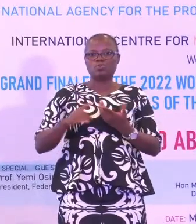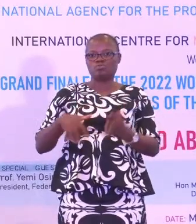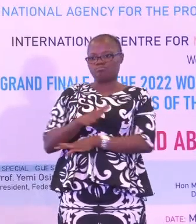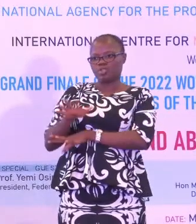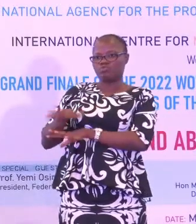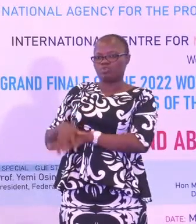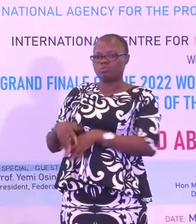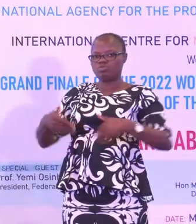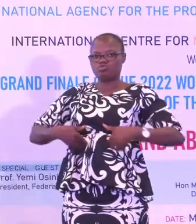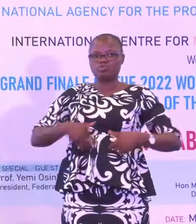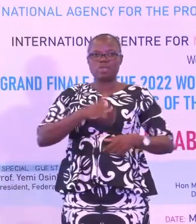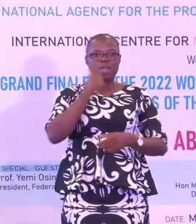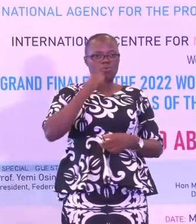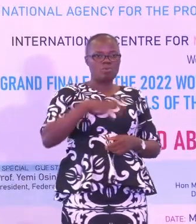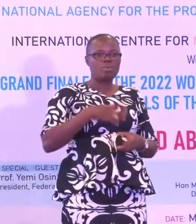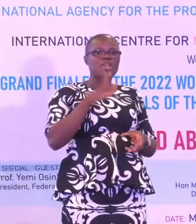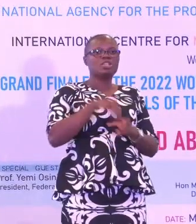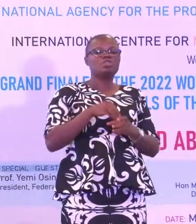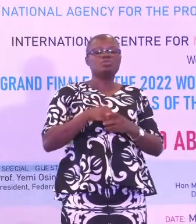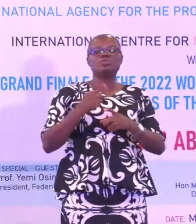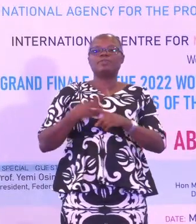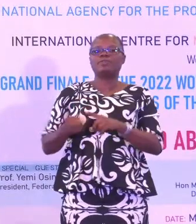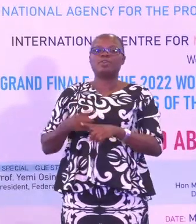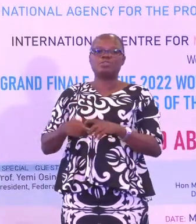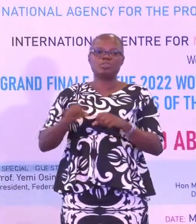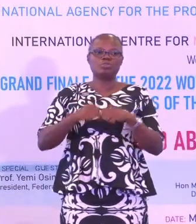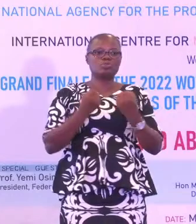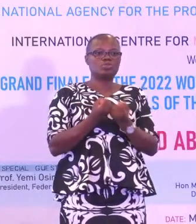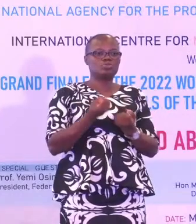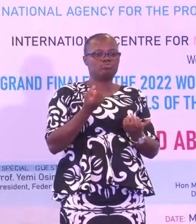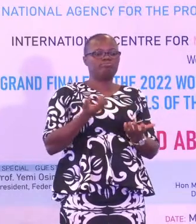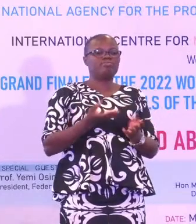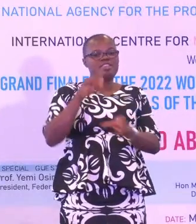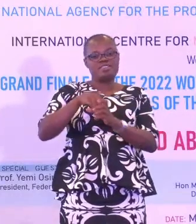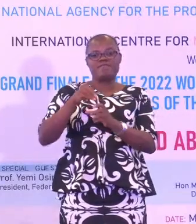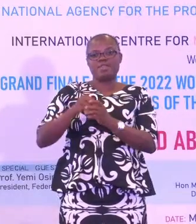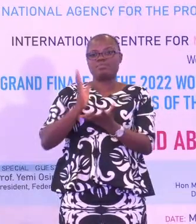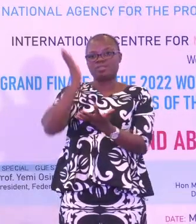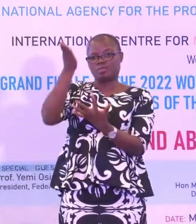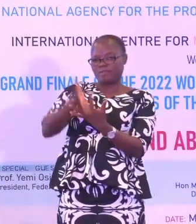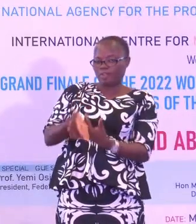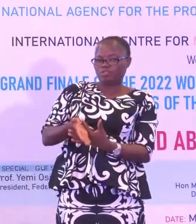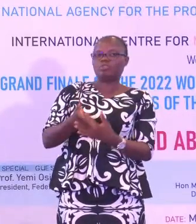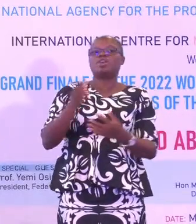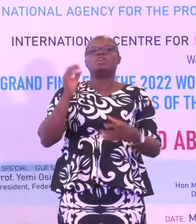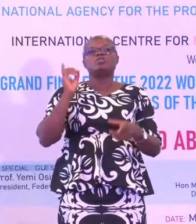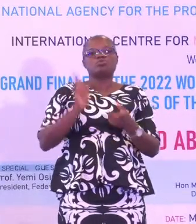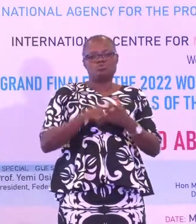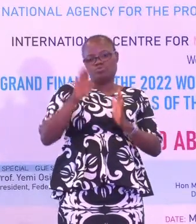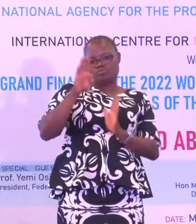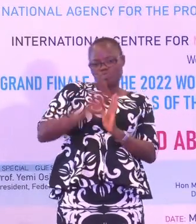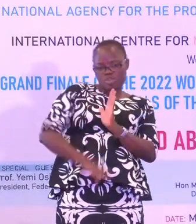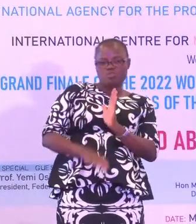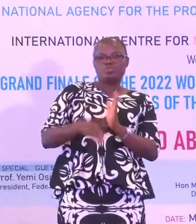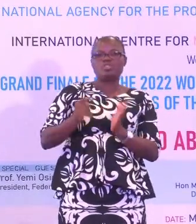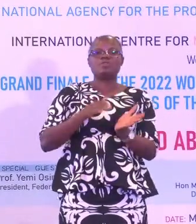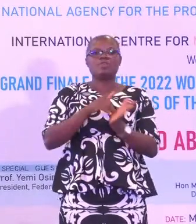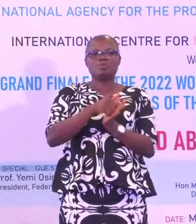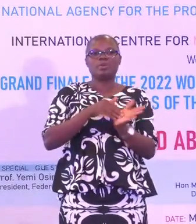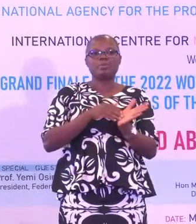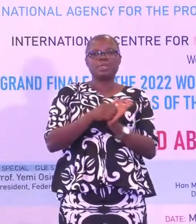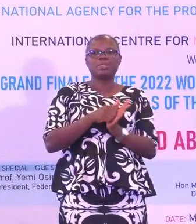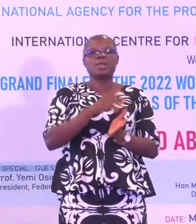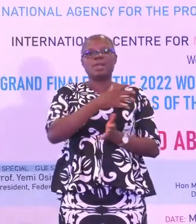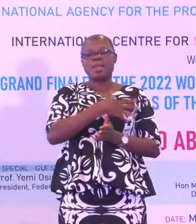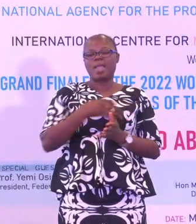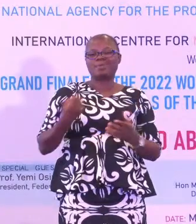youth and women into the various social investment interventions in order to reduce their vulnerability